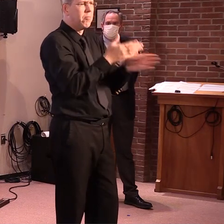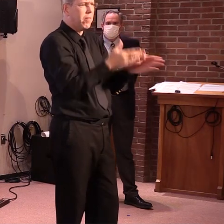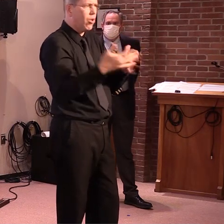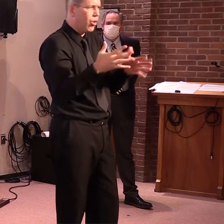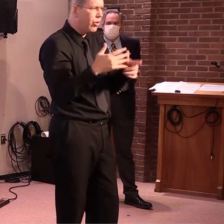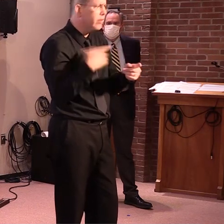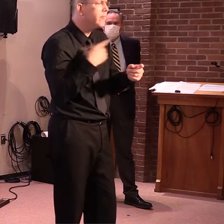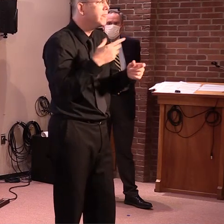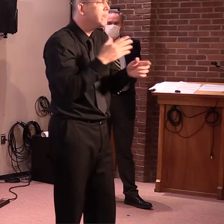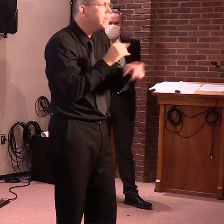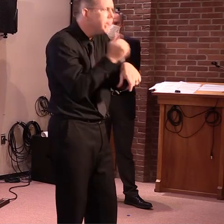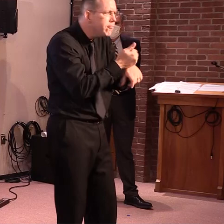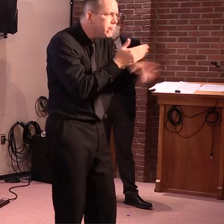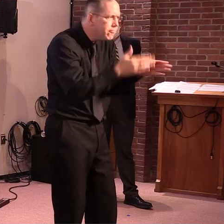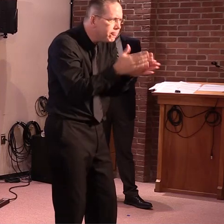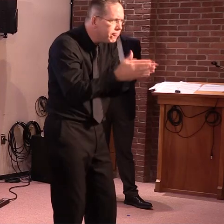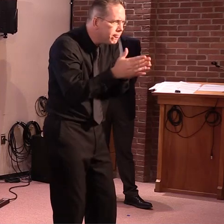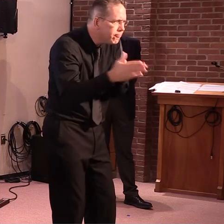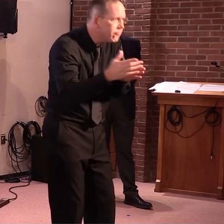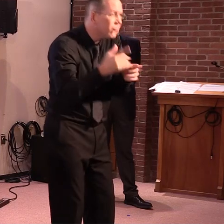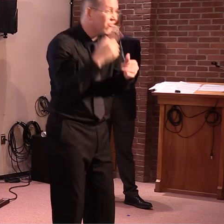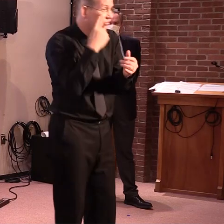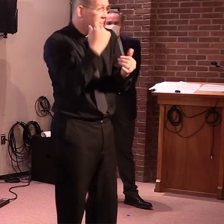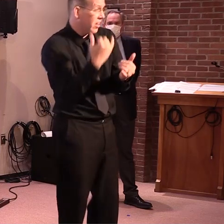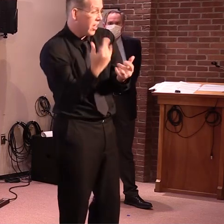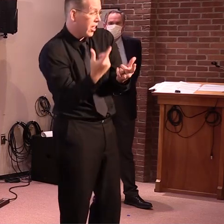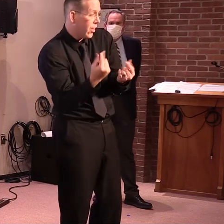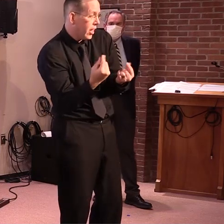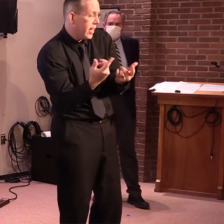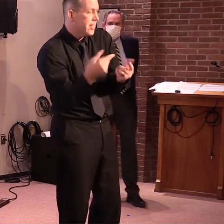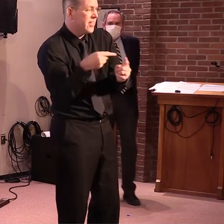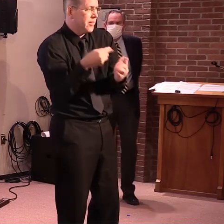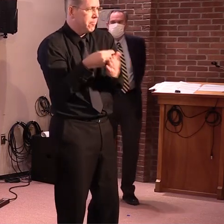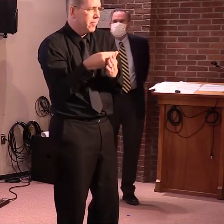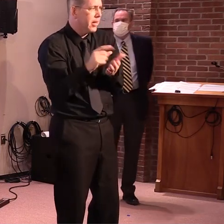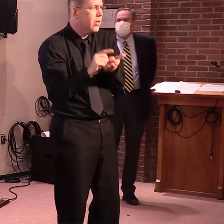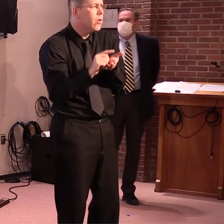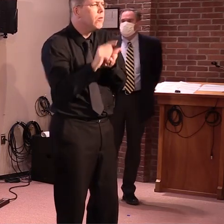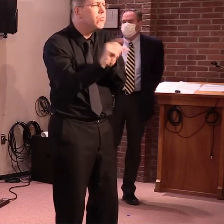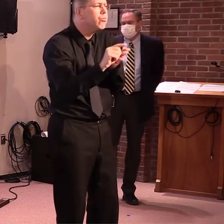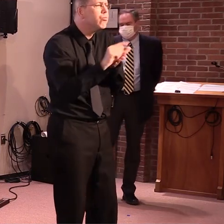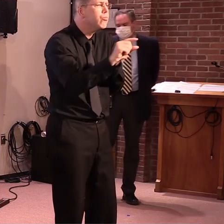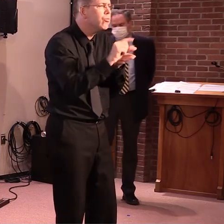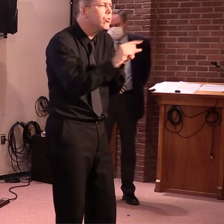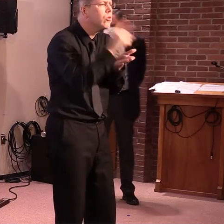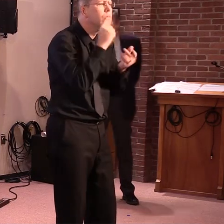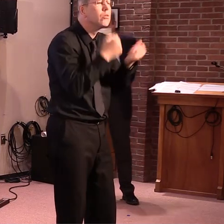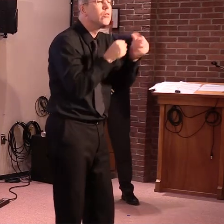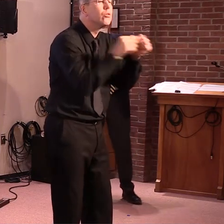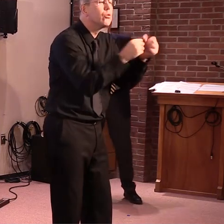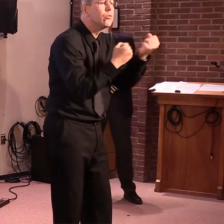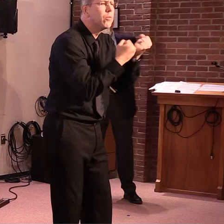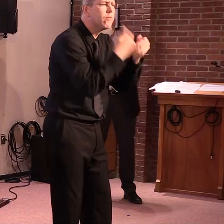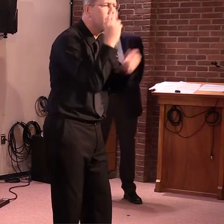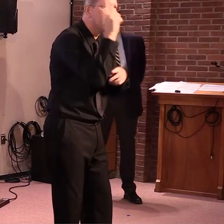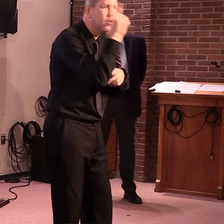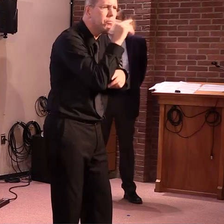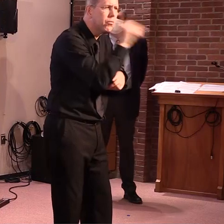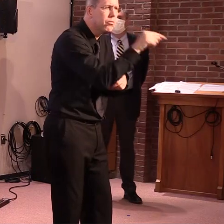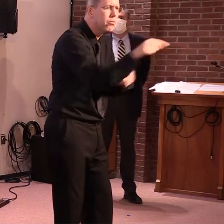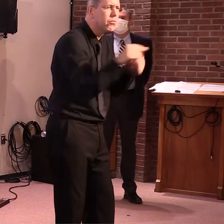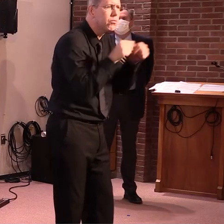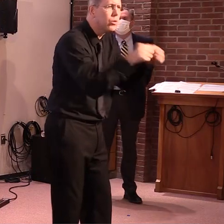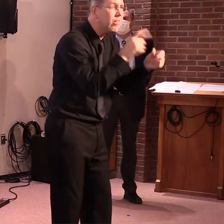of emergency. And you've got to remember what we did. In order to respond to the emergency,